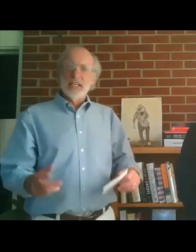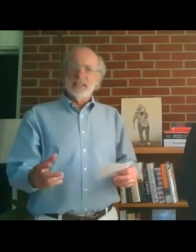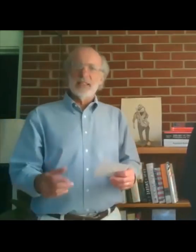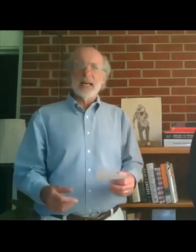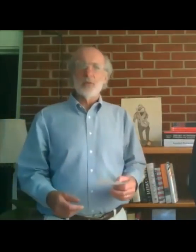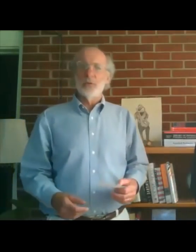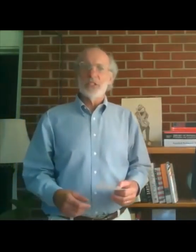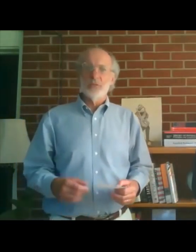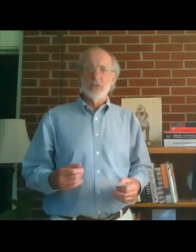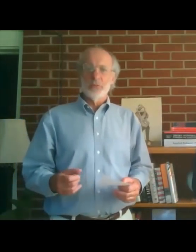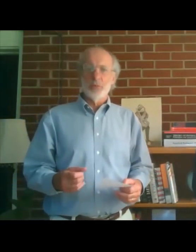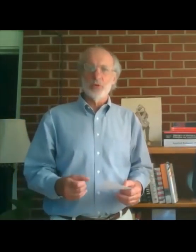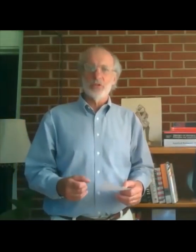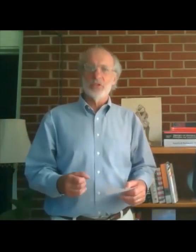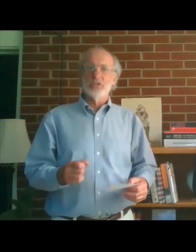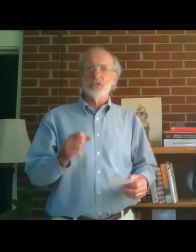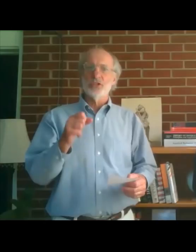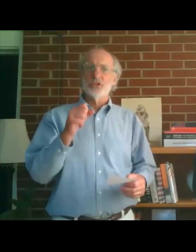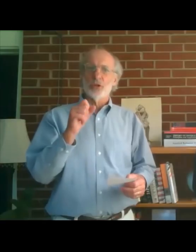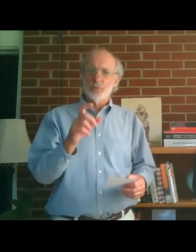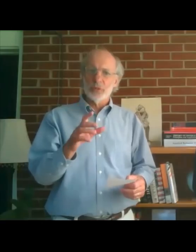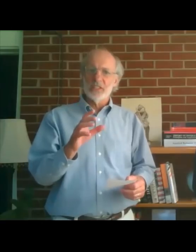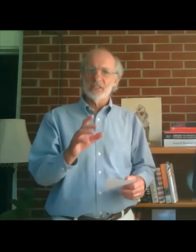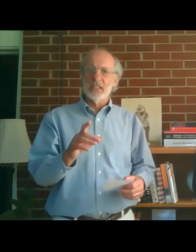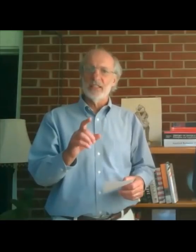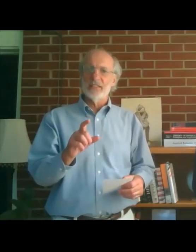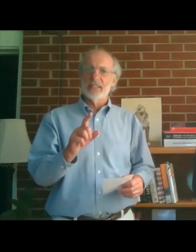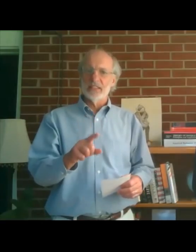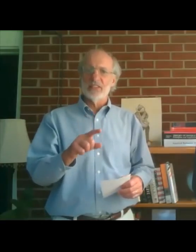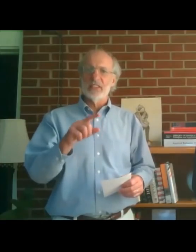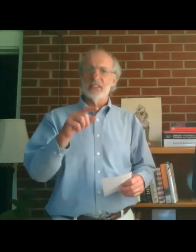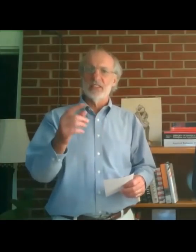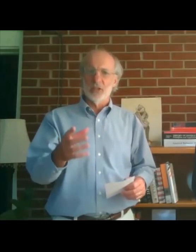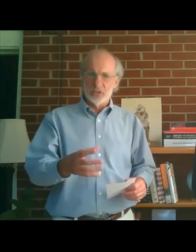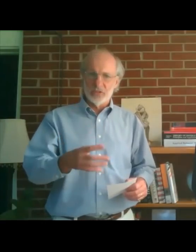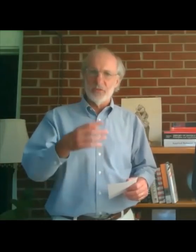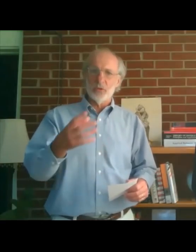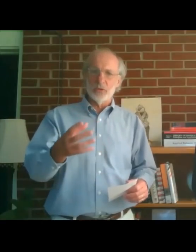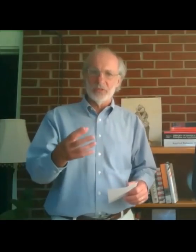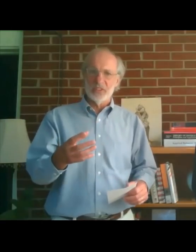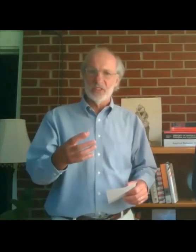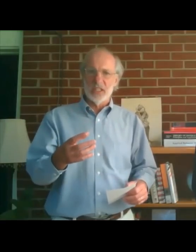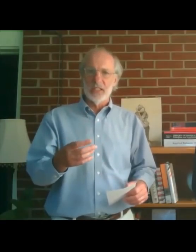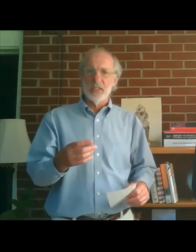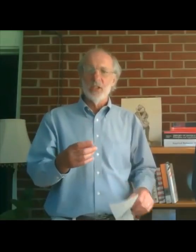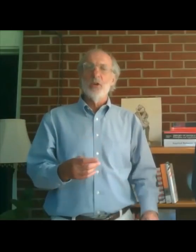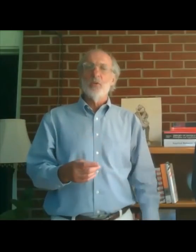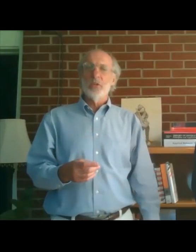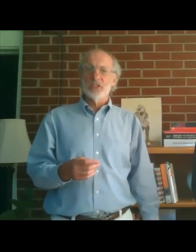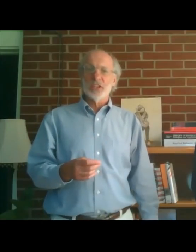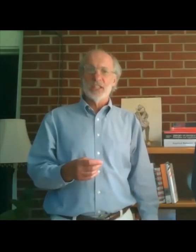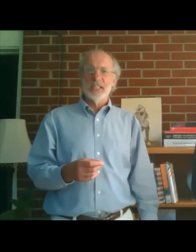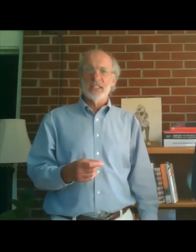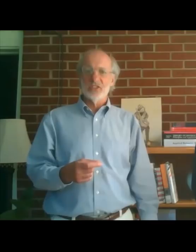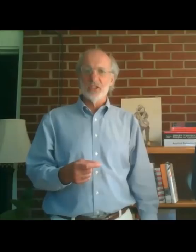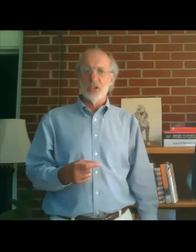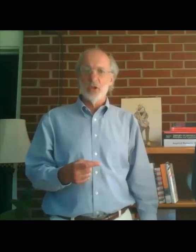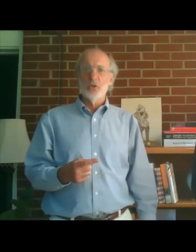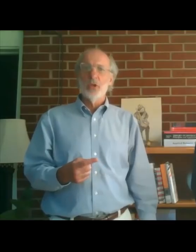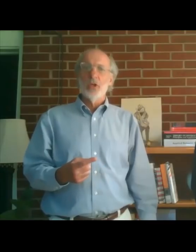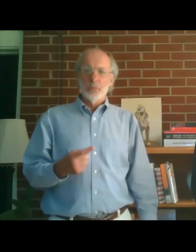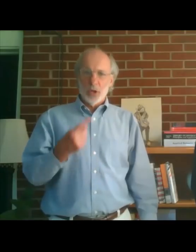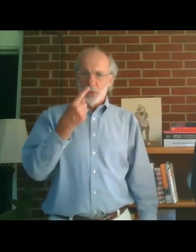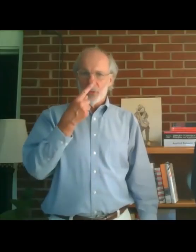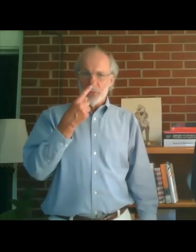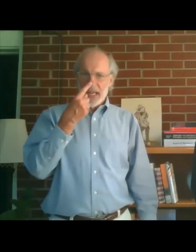And again, that will become important to sharpen the sign, to get to the adult form of the sign when the child has to